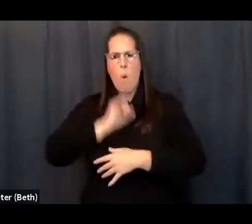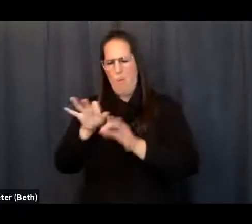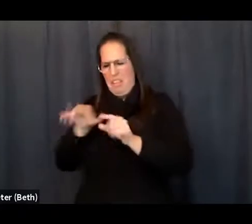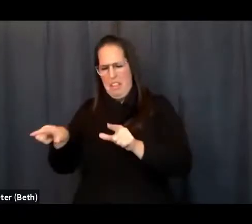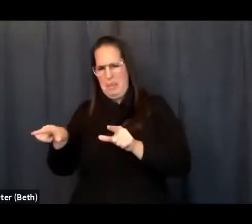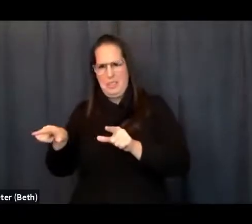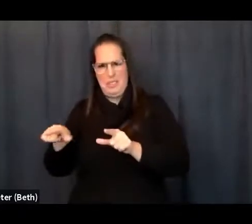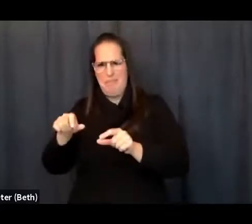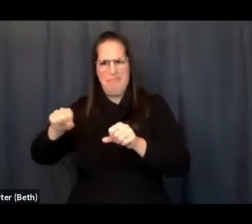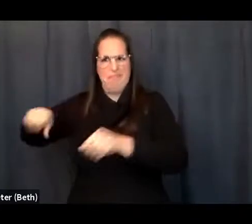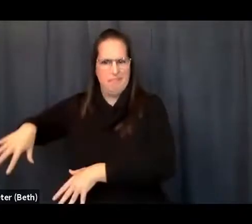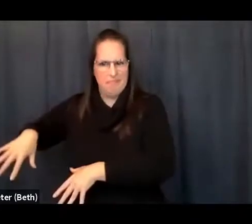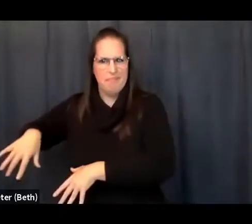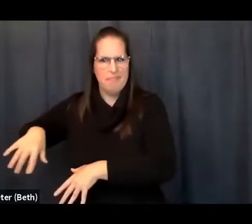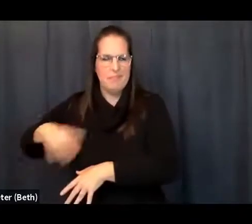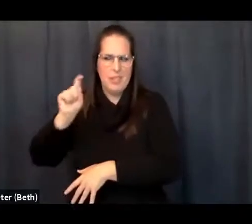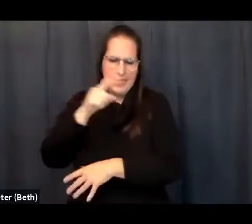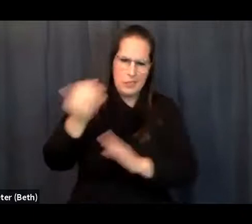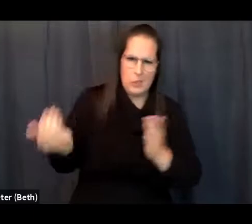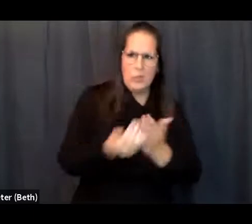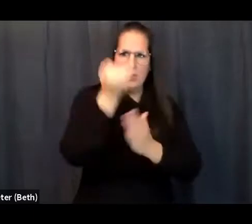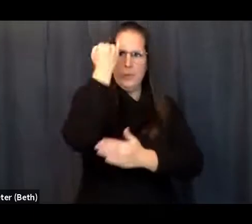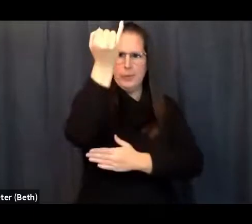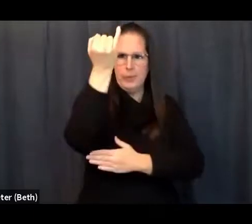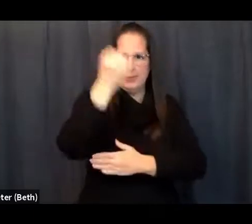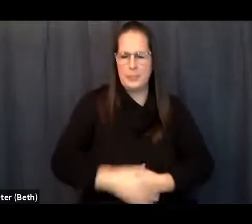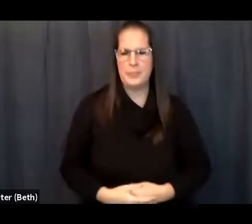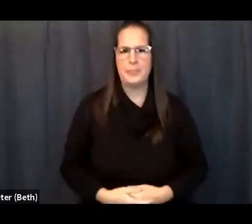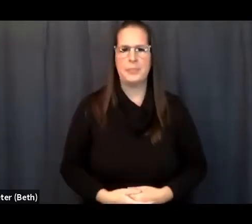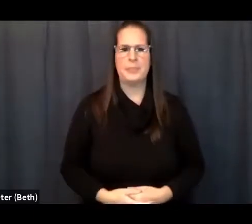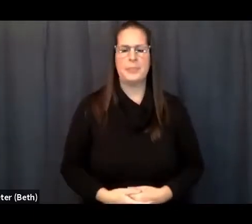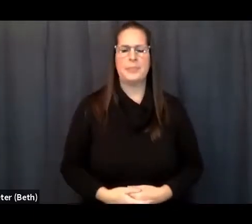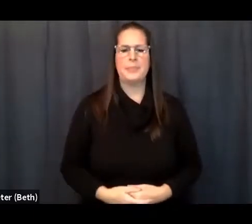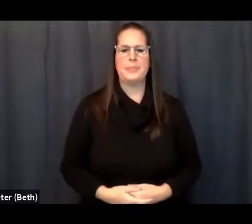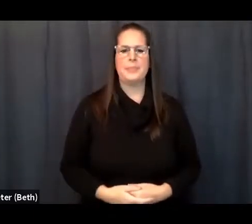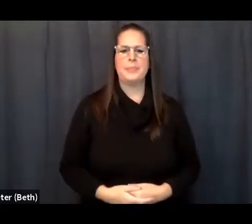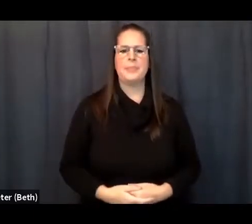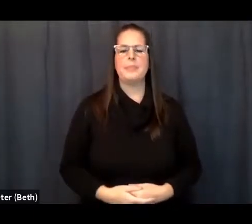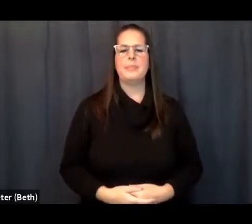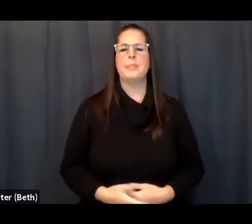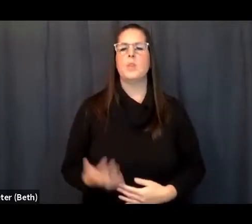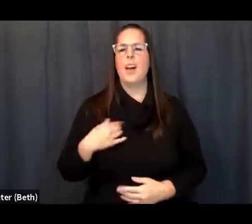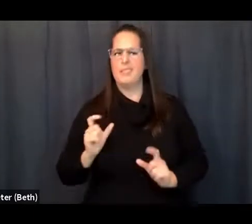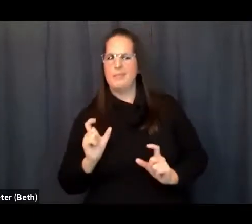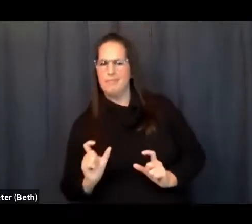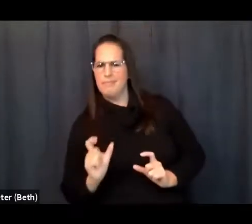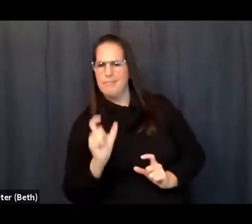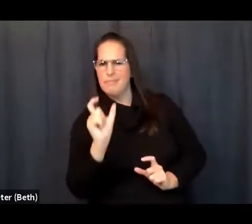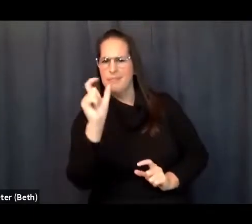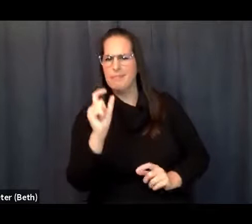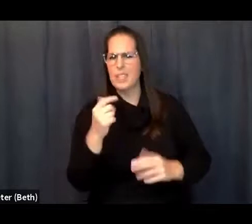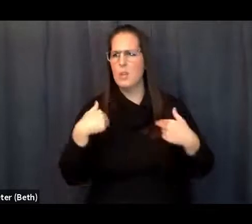step beyond that to solve the problem. So there's human rights articles for